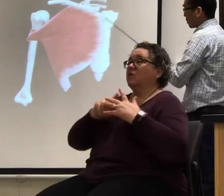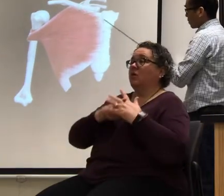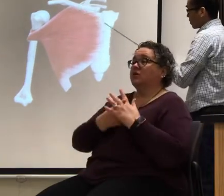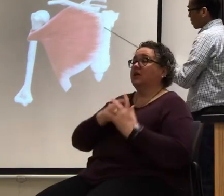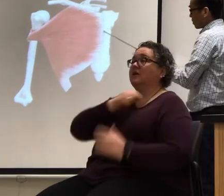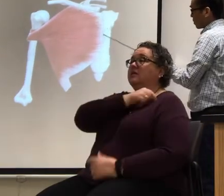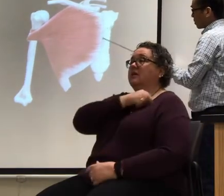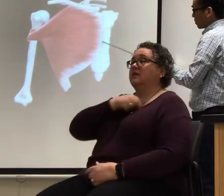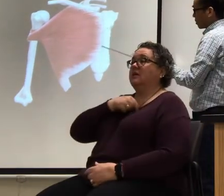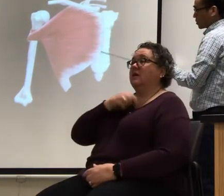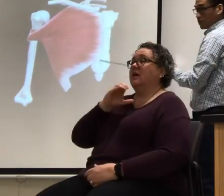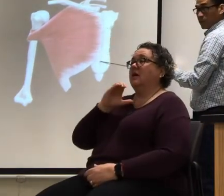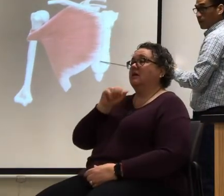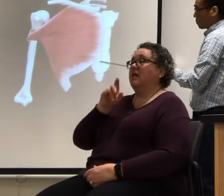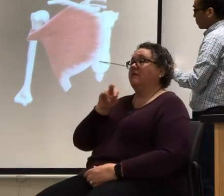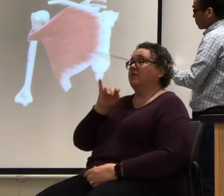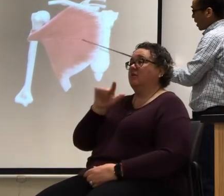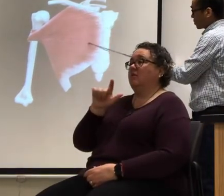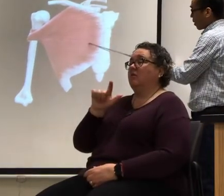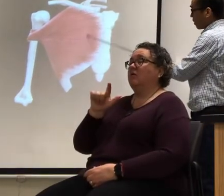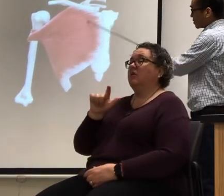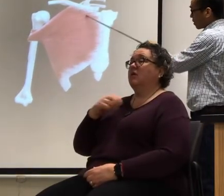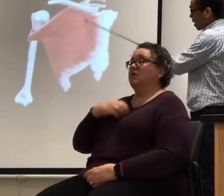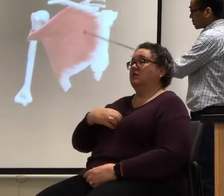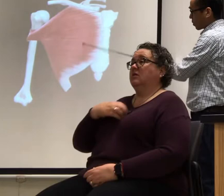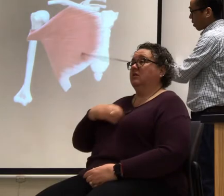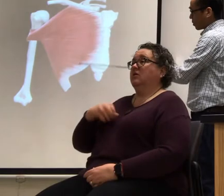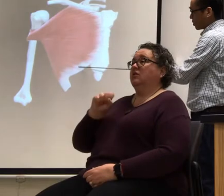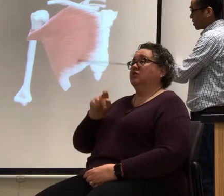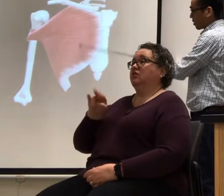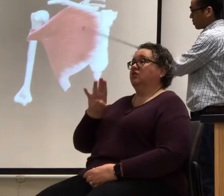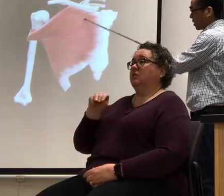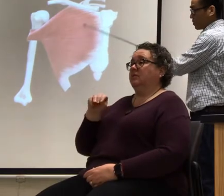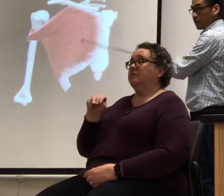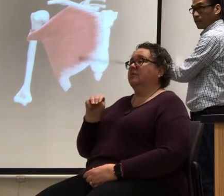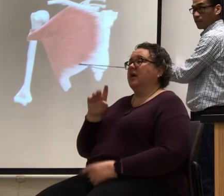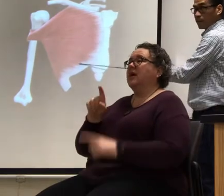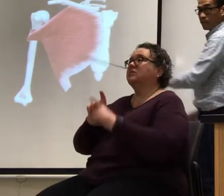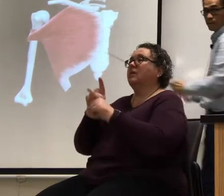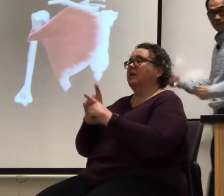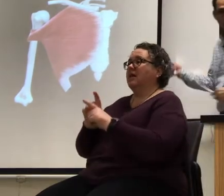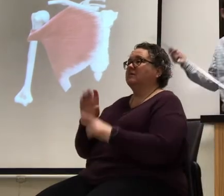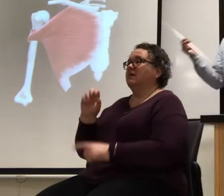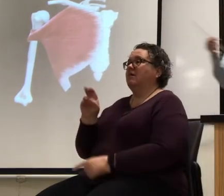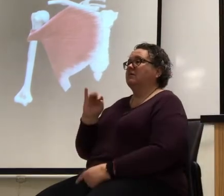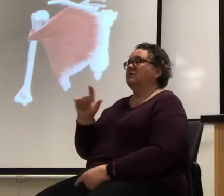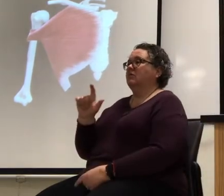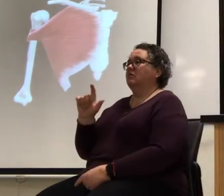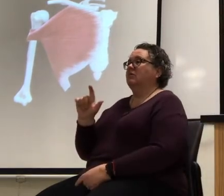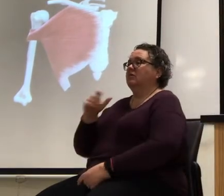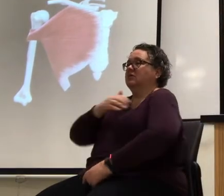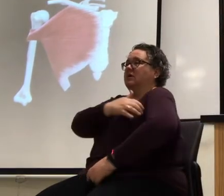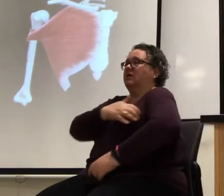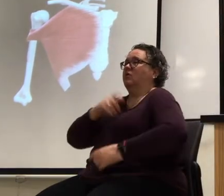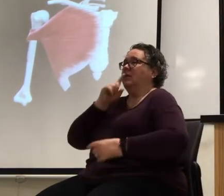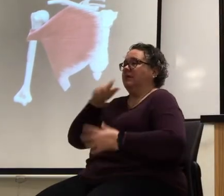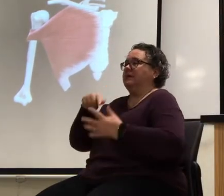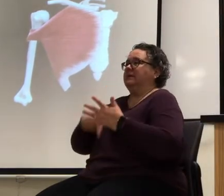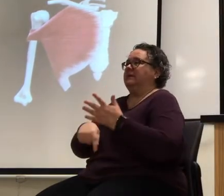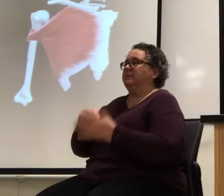clavicle, sternum, as well as the costal cartilages that are deep to here. Okay.